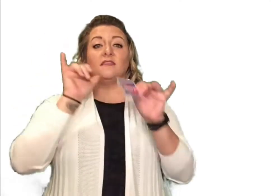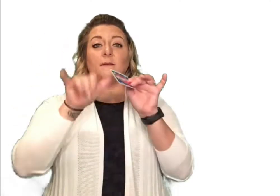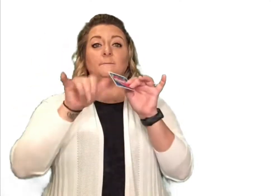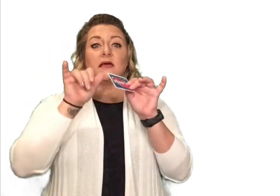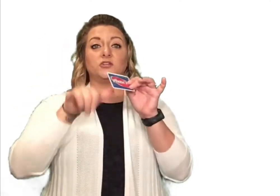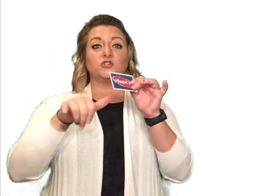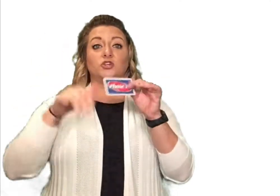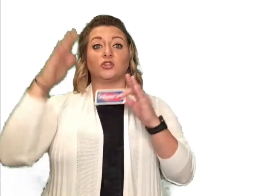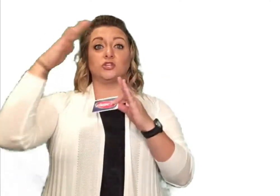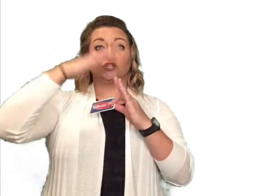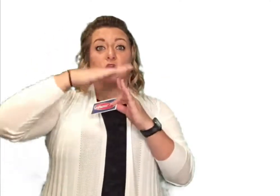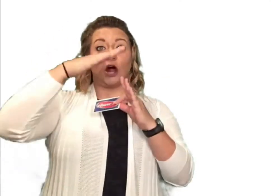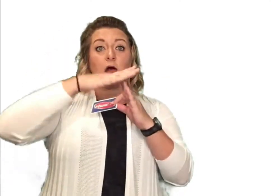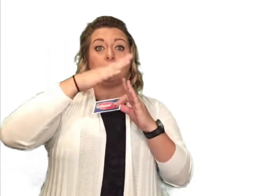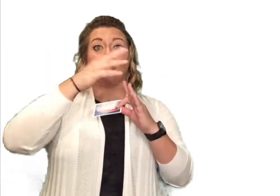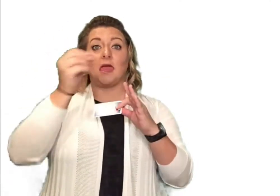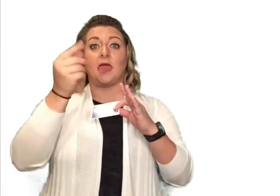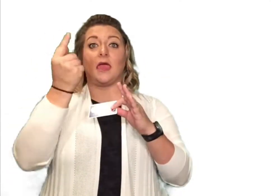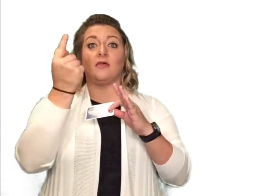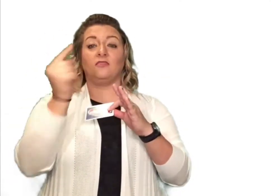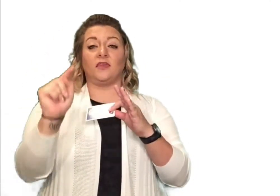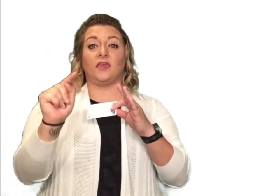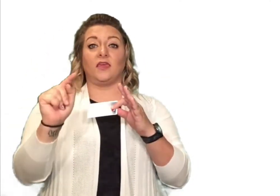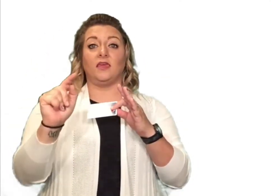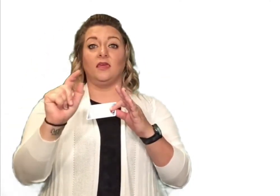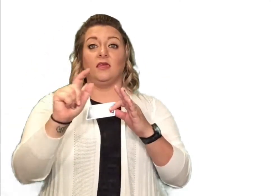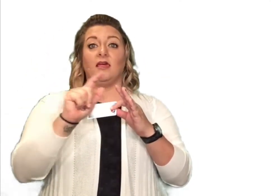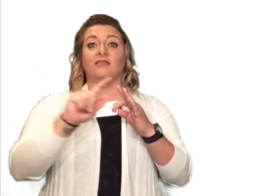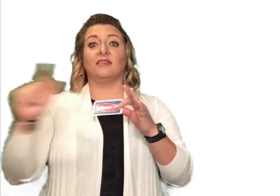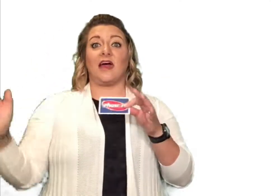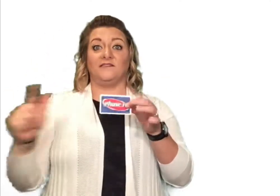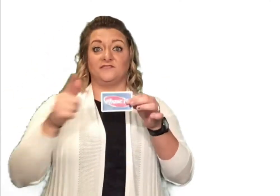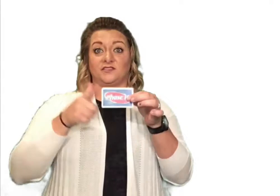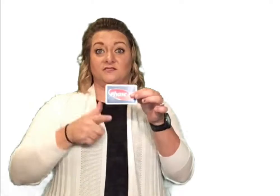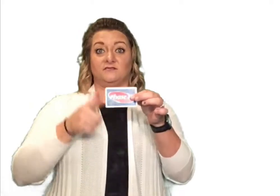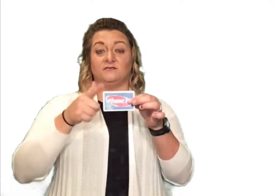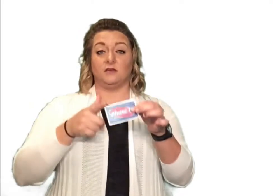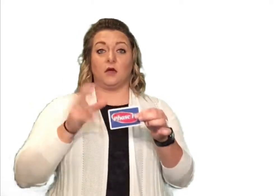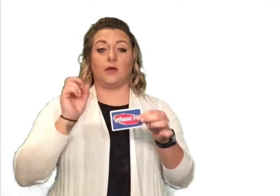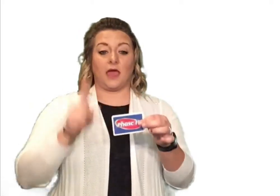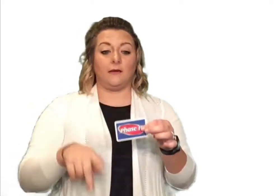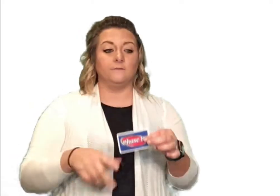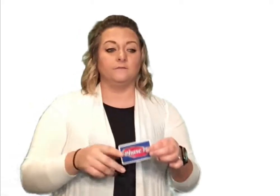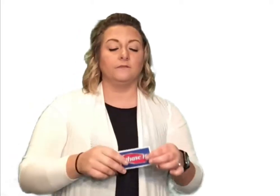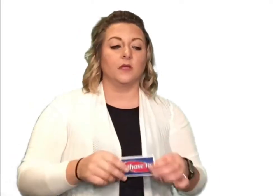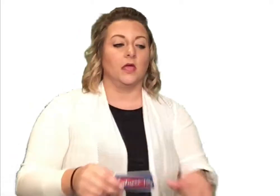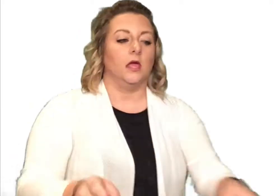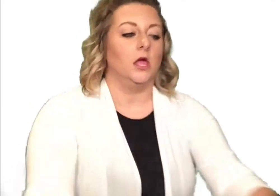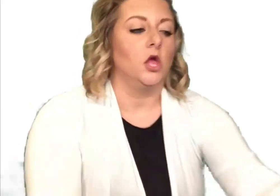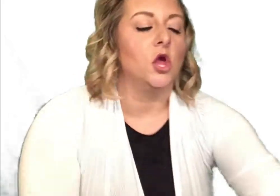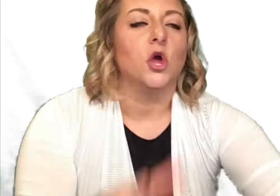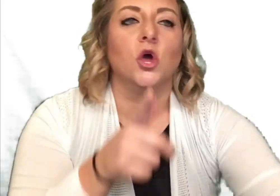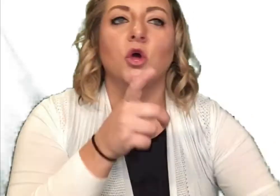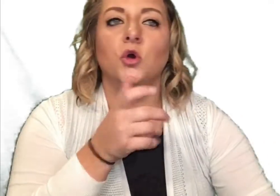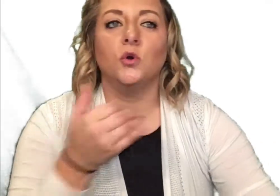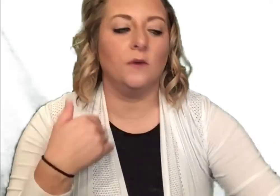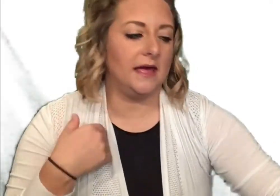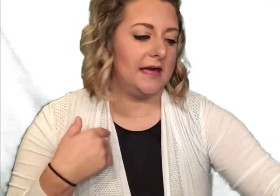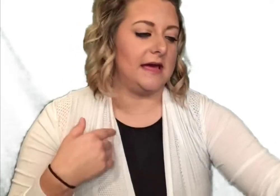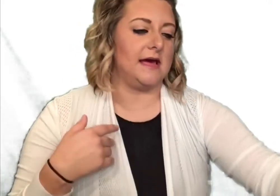Jonathan measured the top and the left. Okay. Who